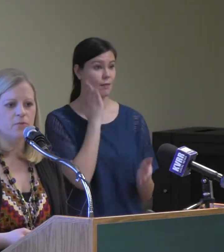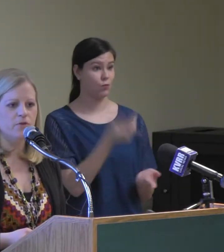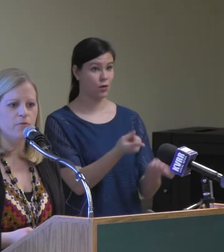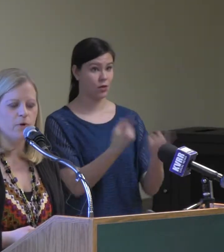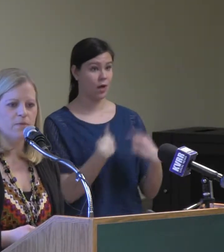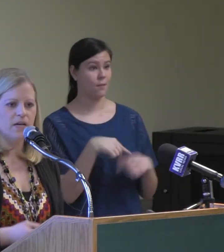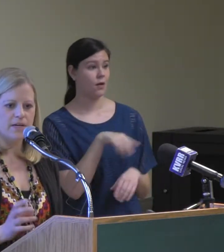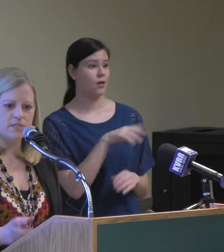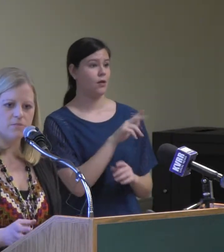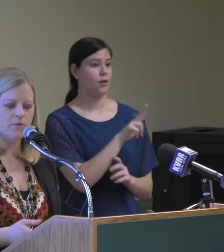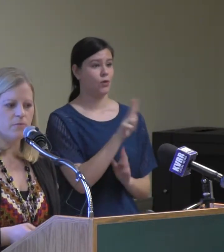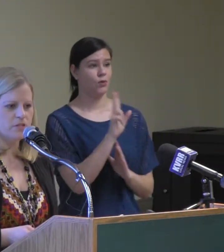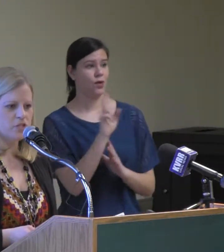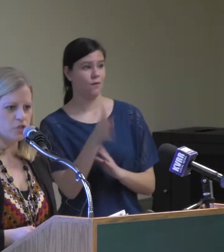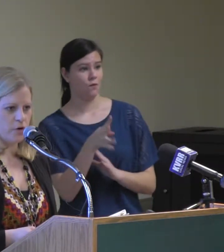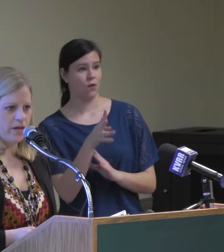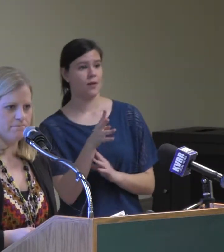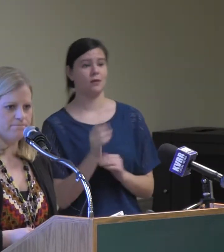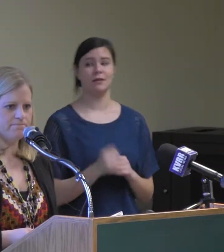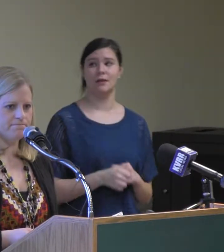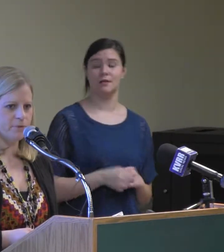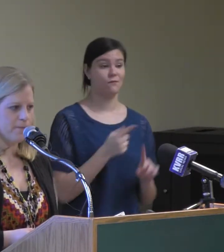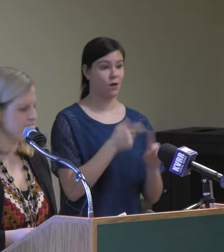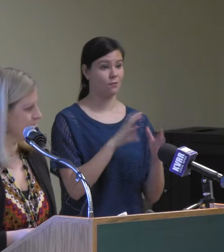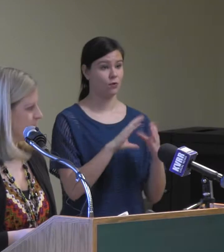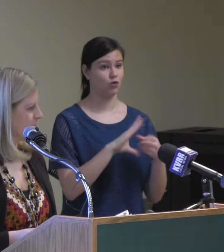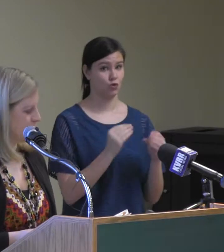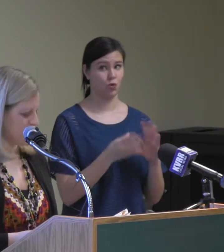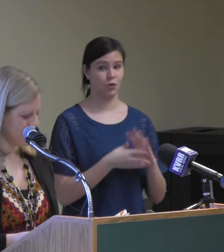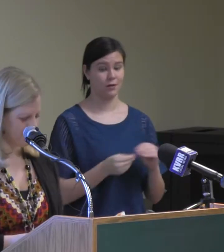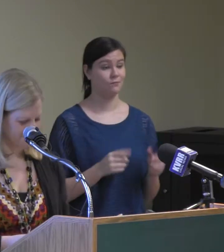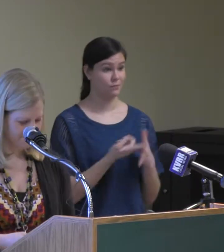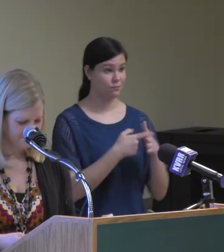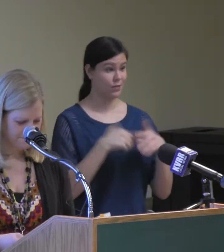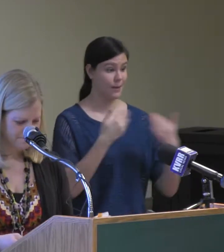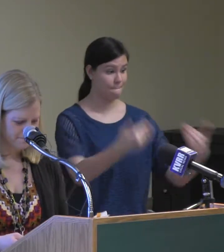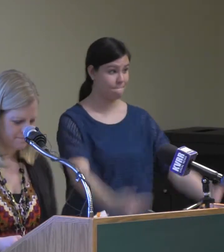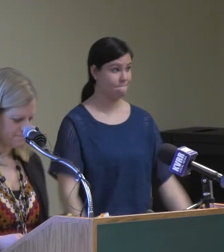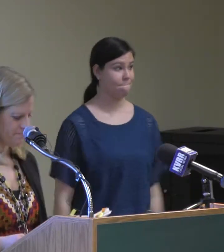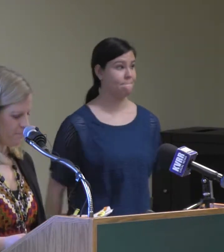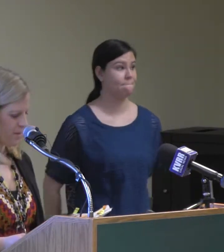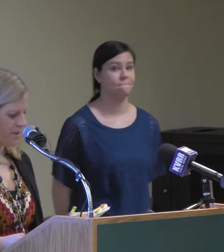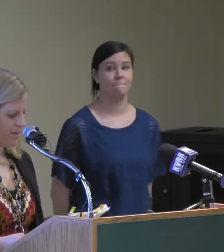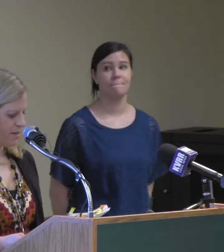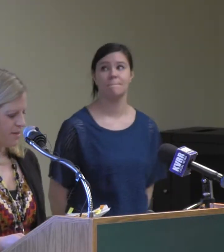read a 3 to 4 minute excerpt from their story. Okay, so let's begin.